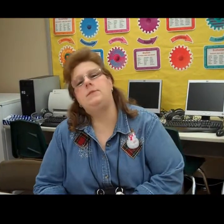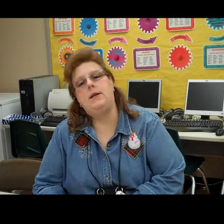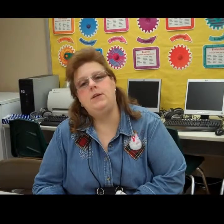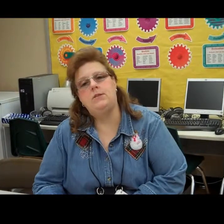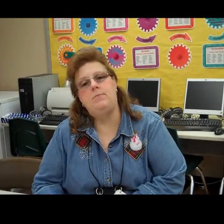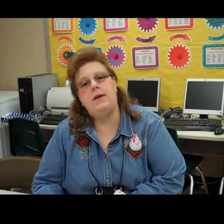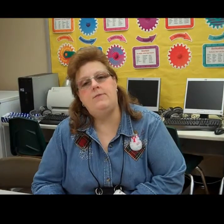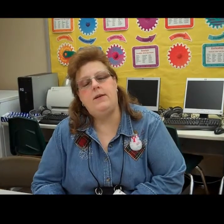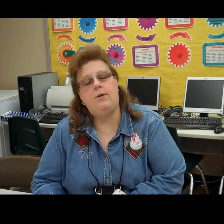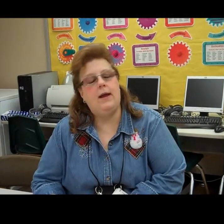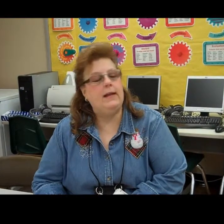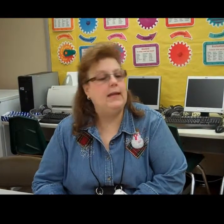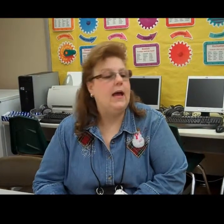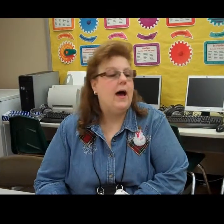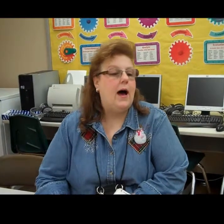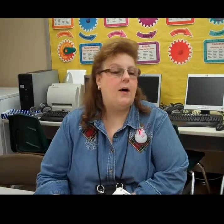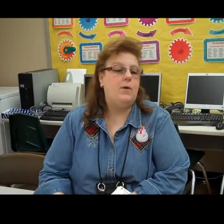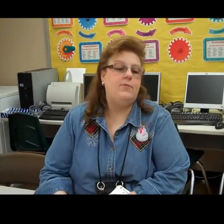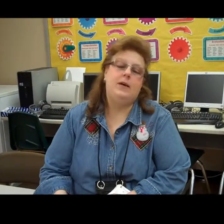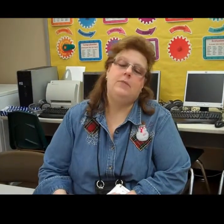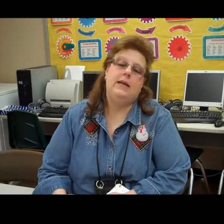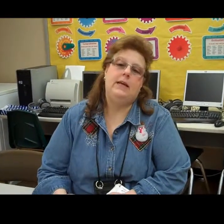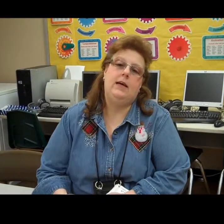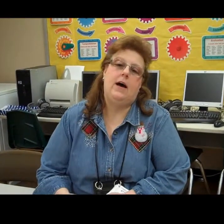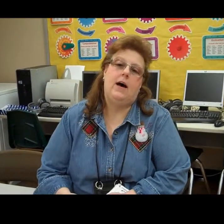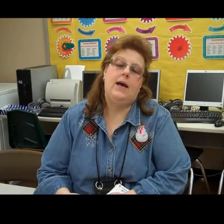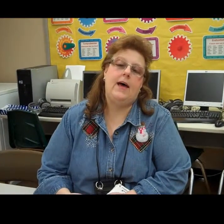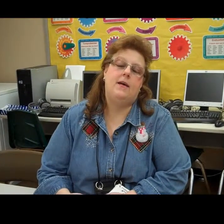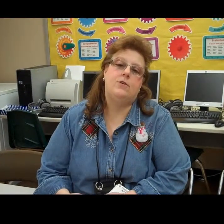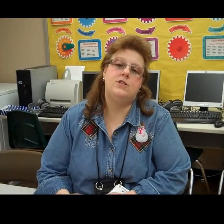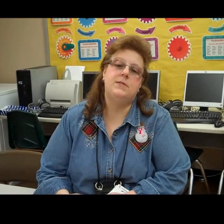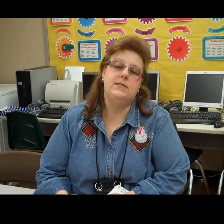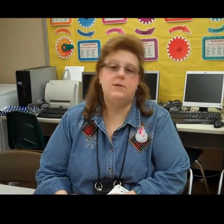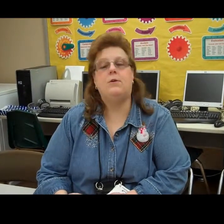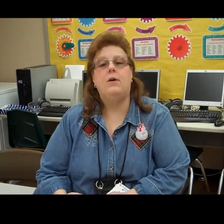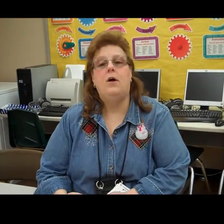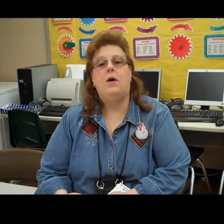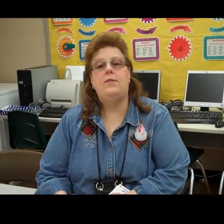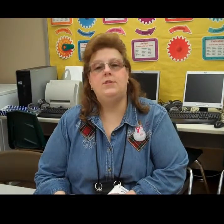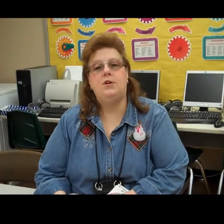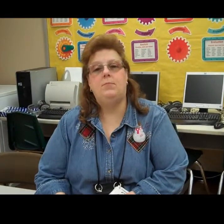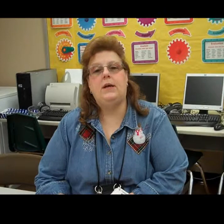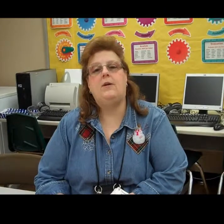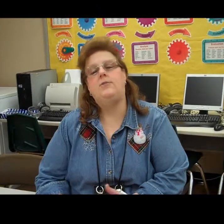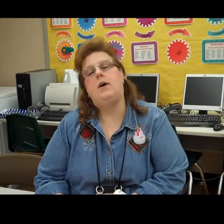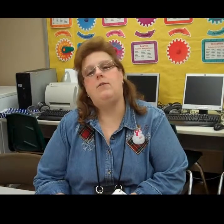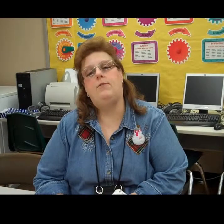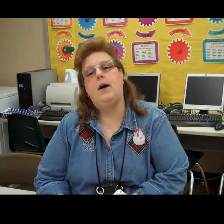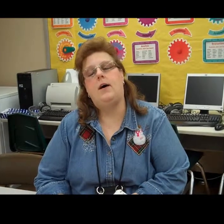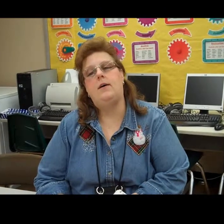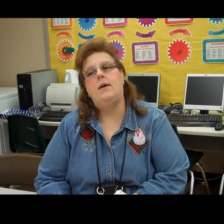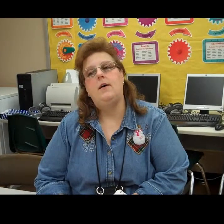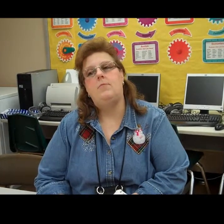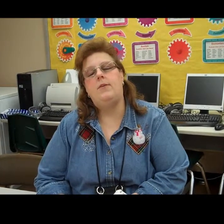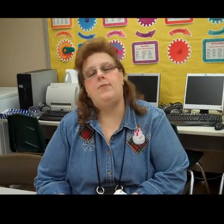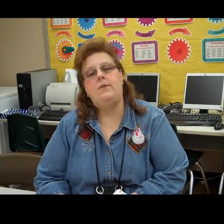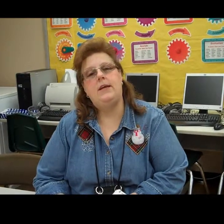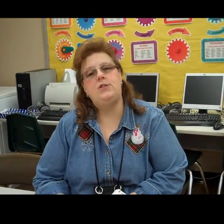nine years have benefited greatly. One family had a Christmas dinner this year because of the foundation